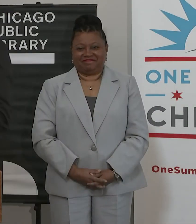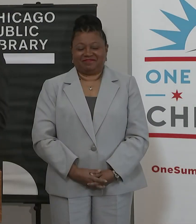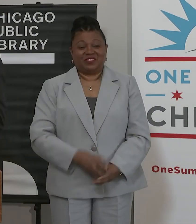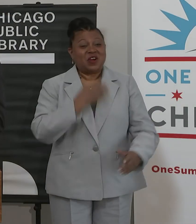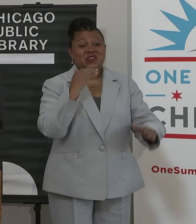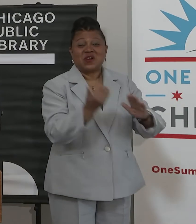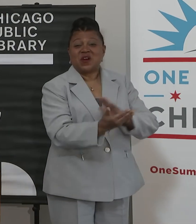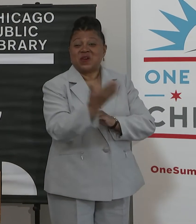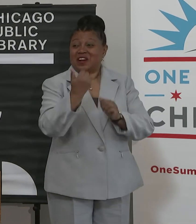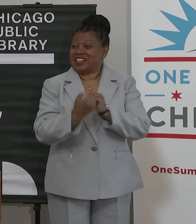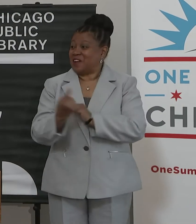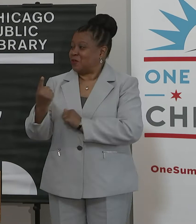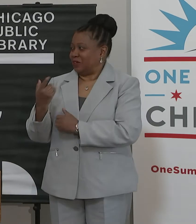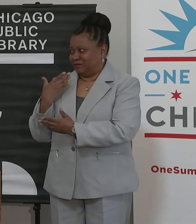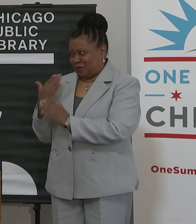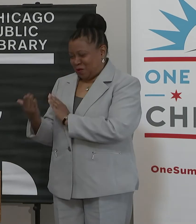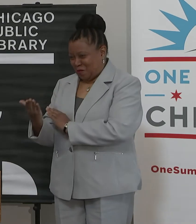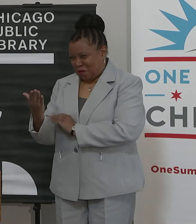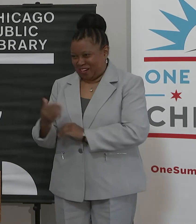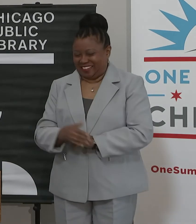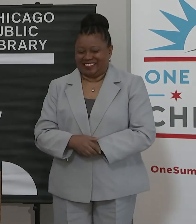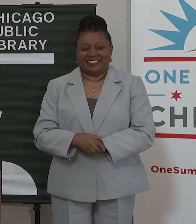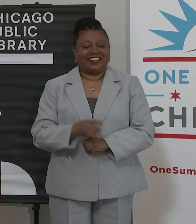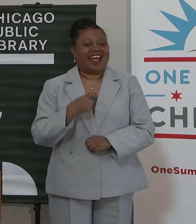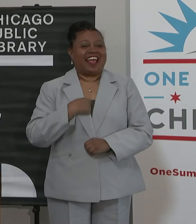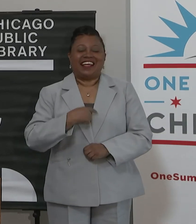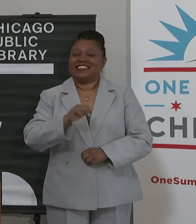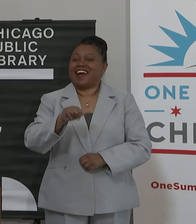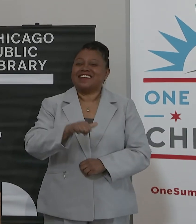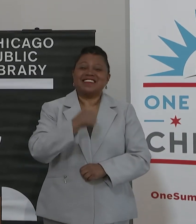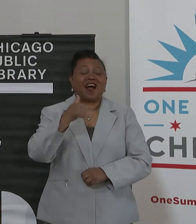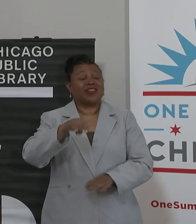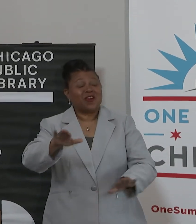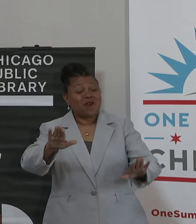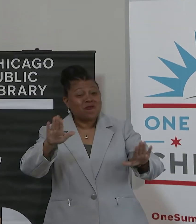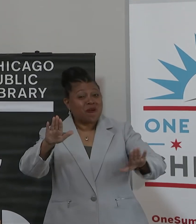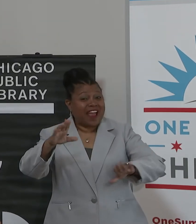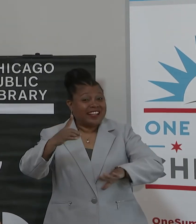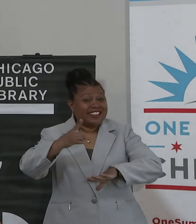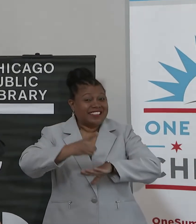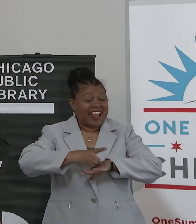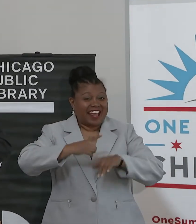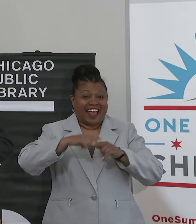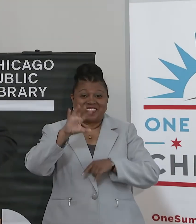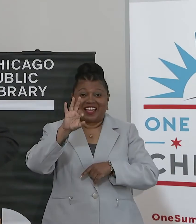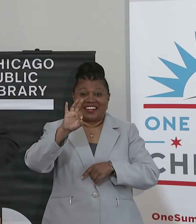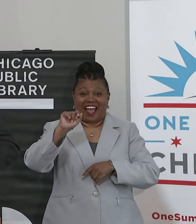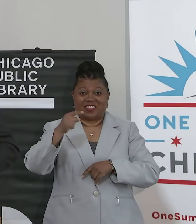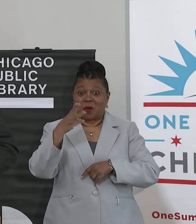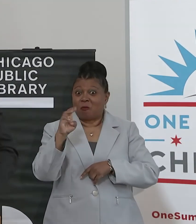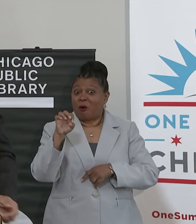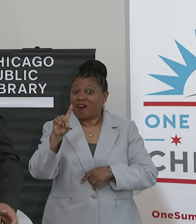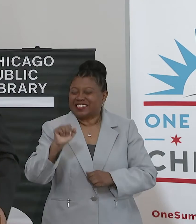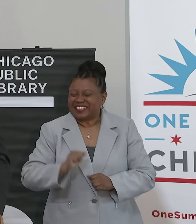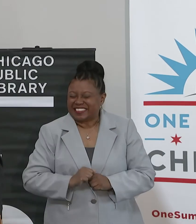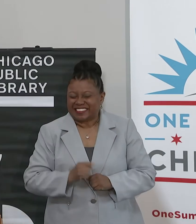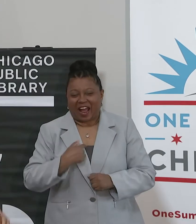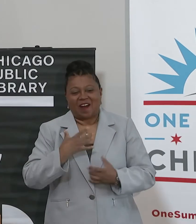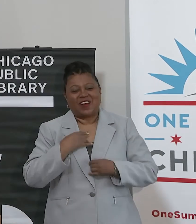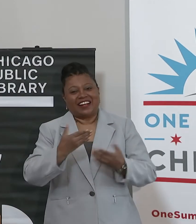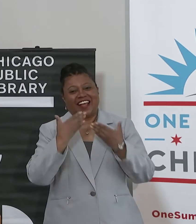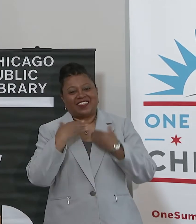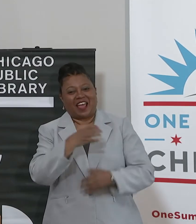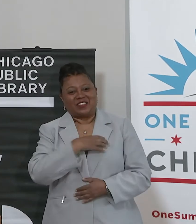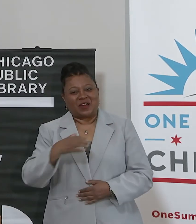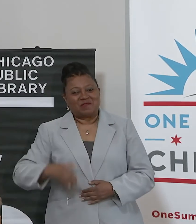Good morning, everyone. It is another great day in the 9th Ward. I would like to